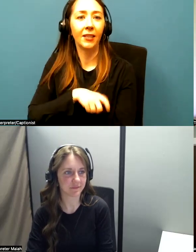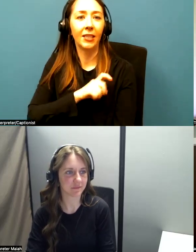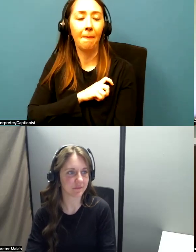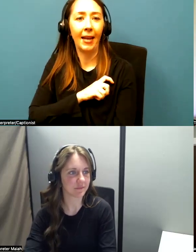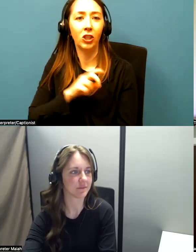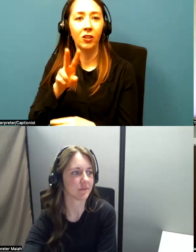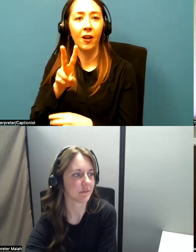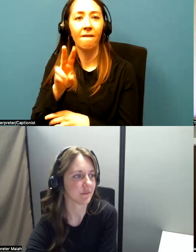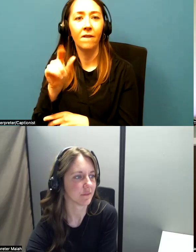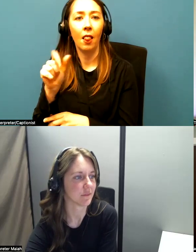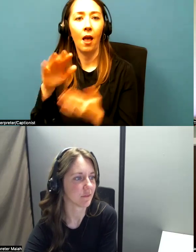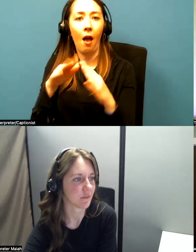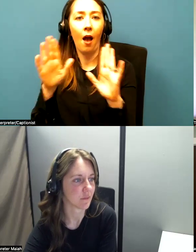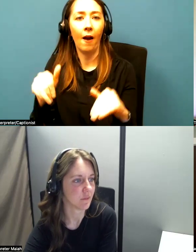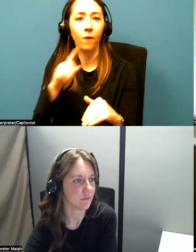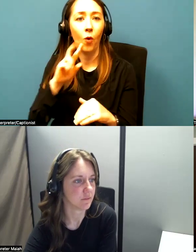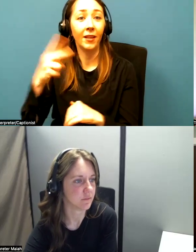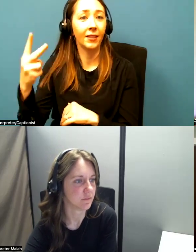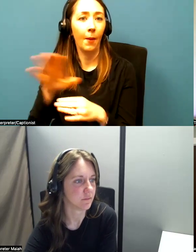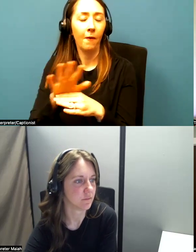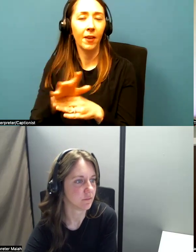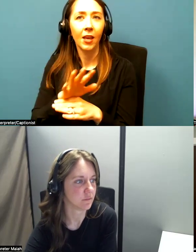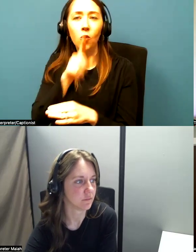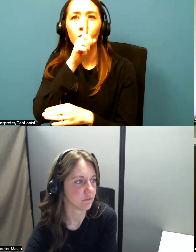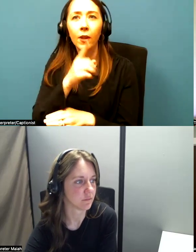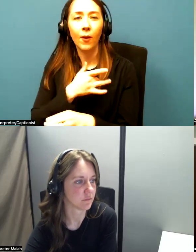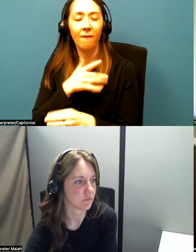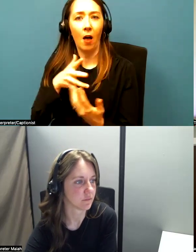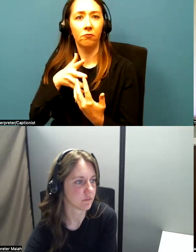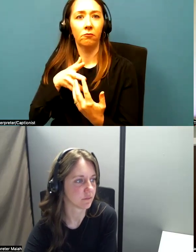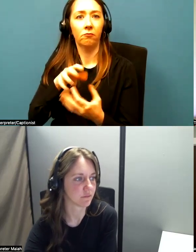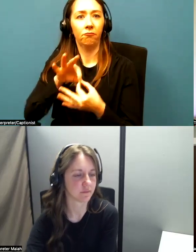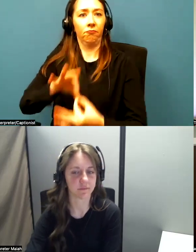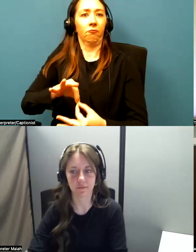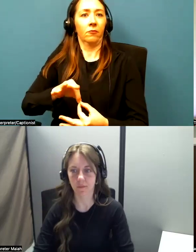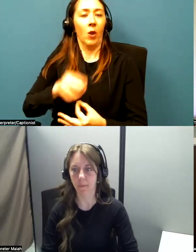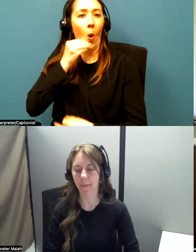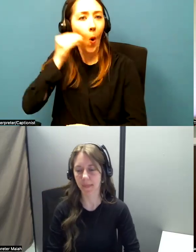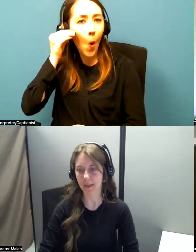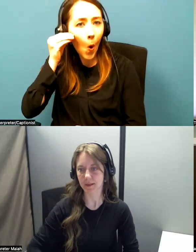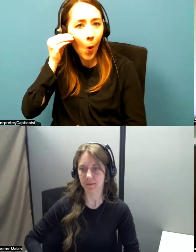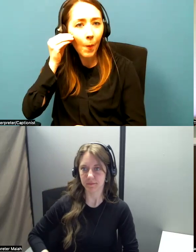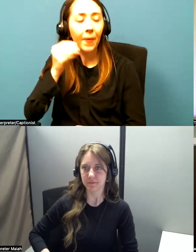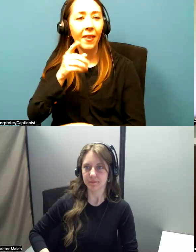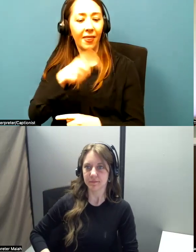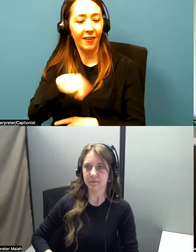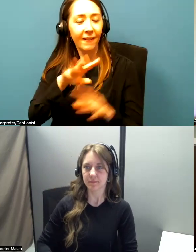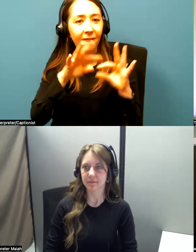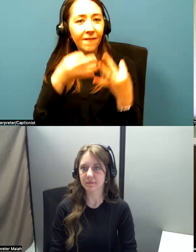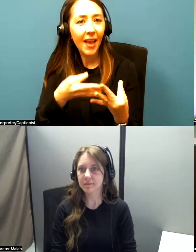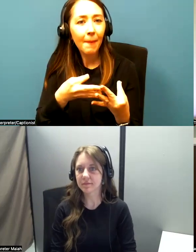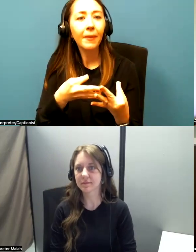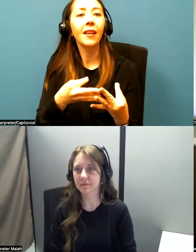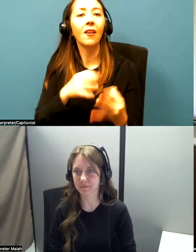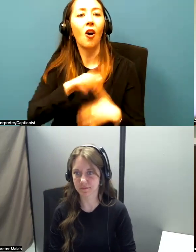movie, and we really kind of felt at home in this house, this family. The